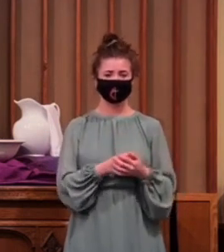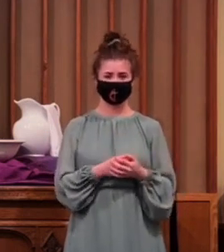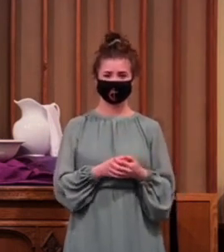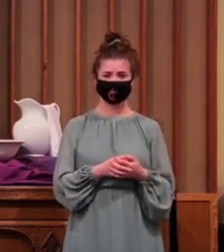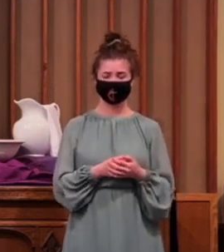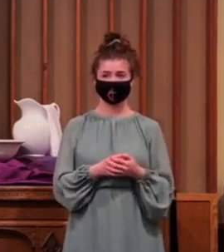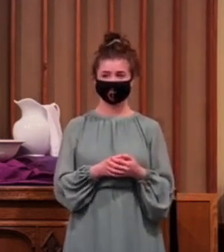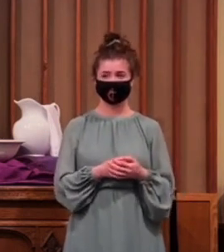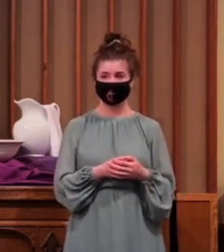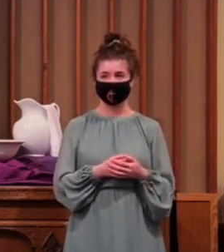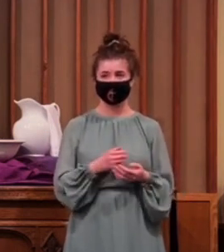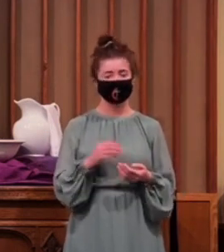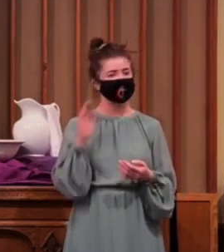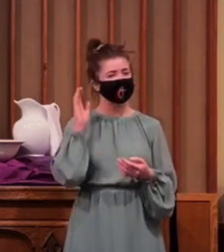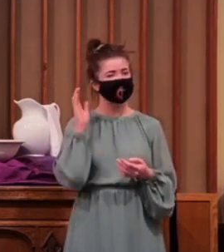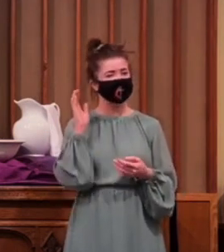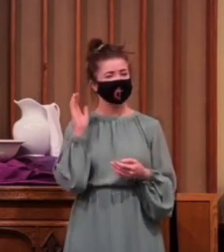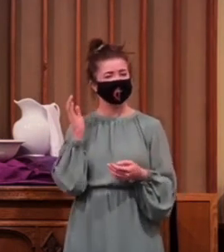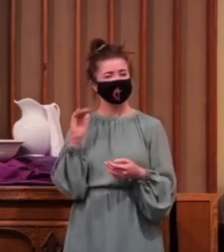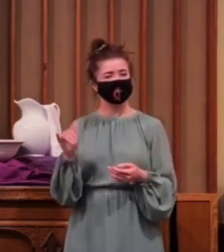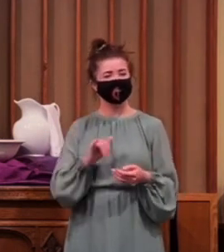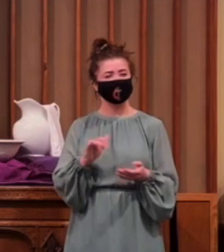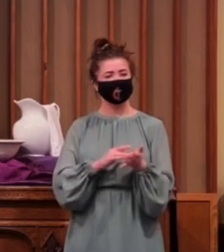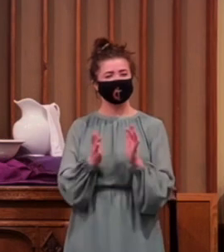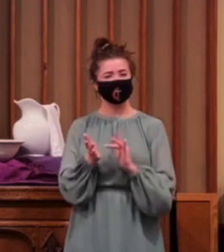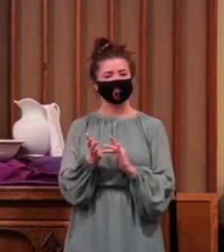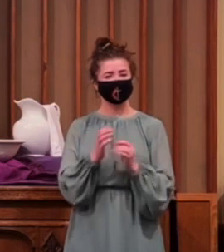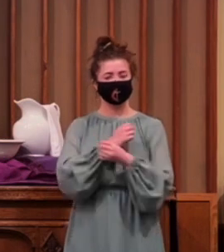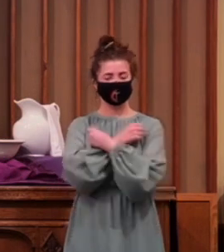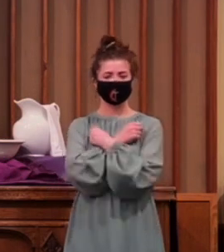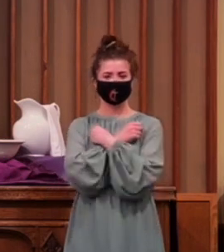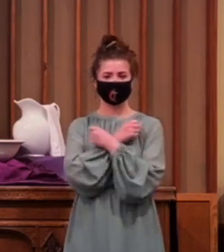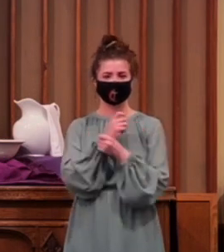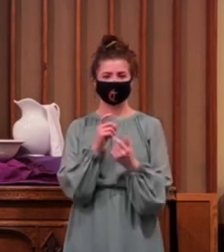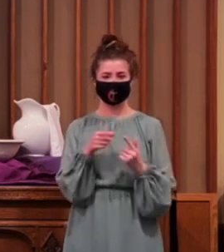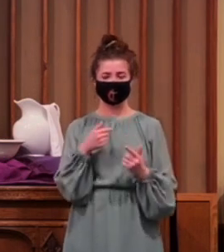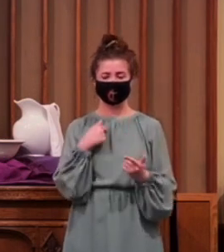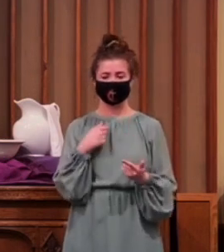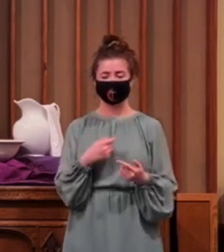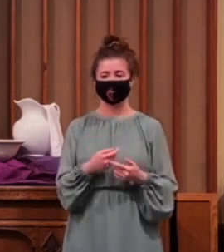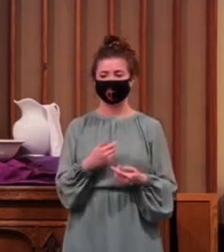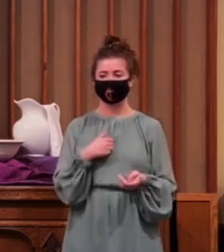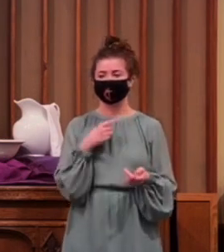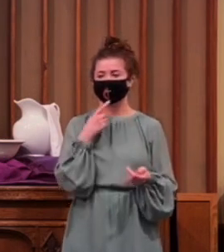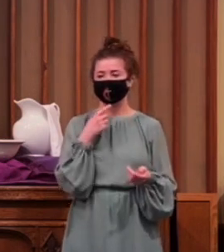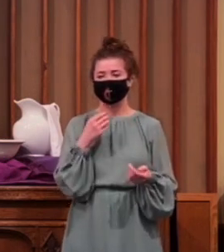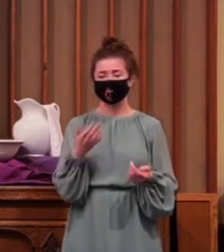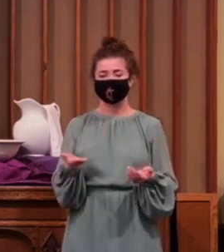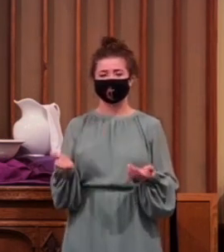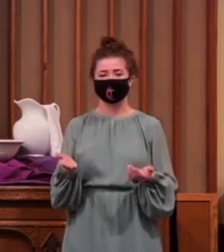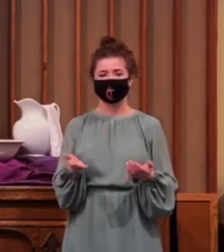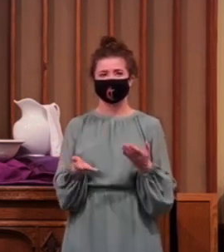That sounds a lot like Jesus' love to me. And I say all this, perhaps even